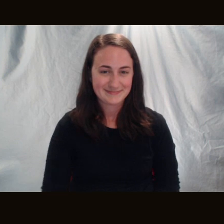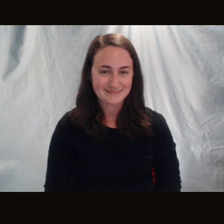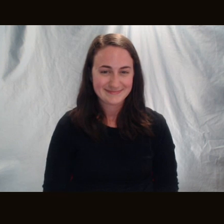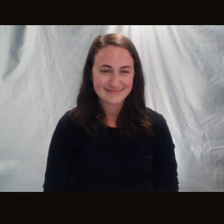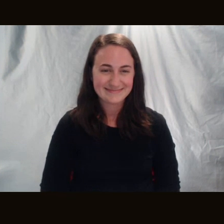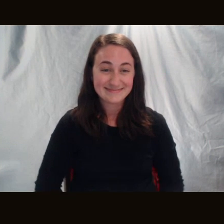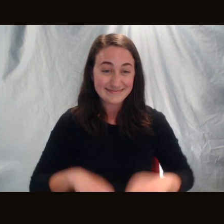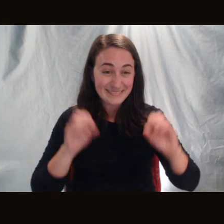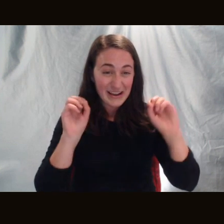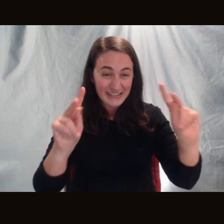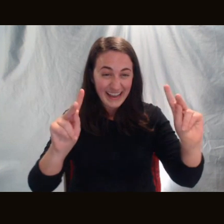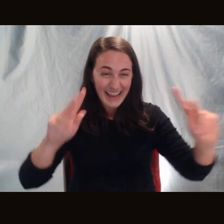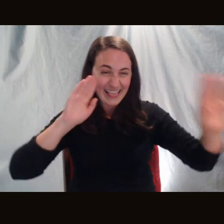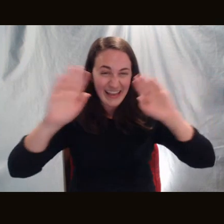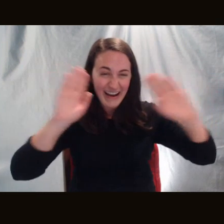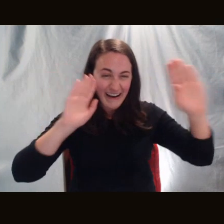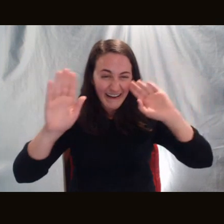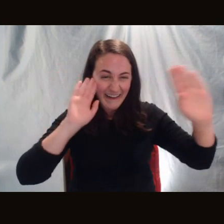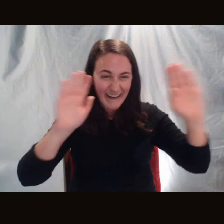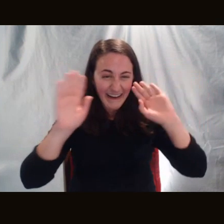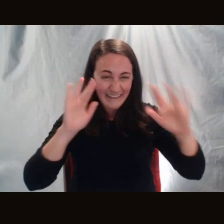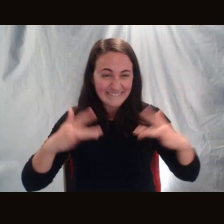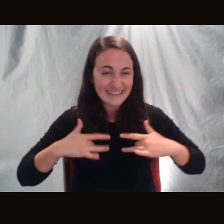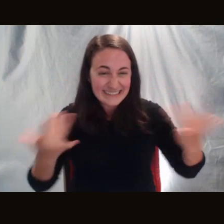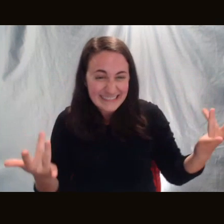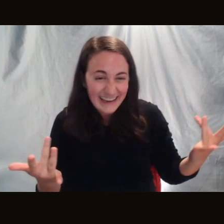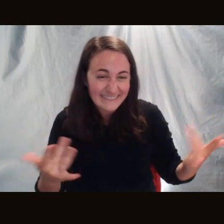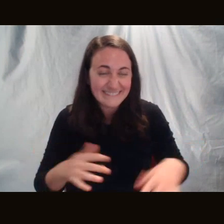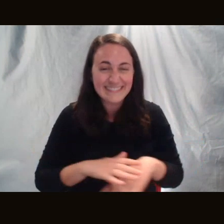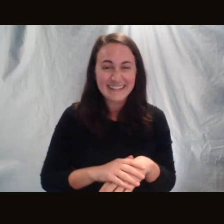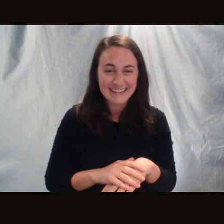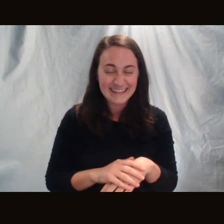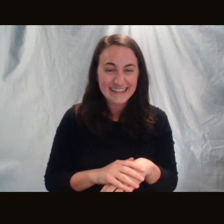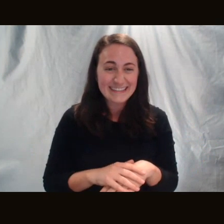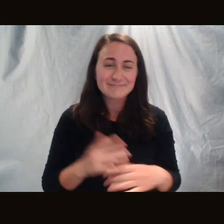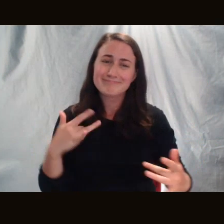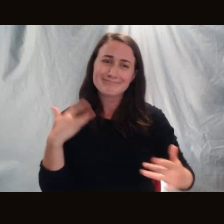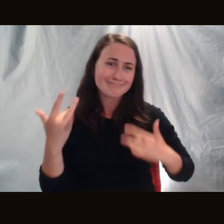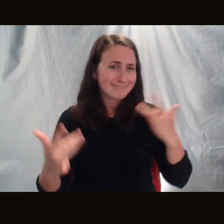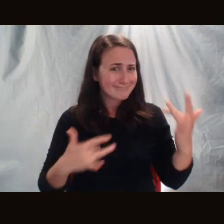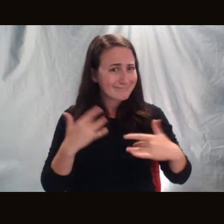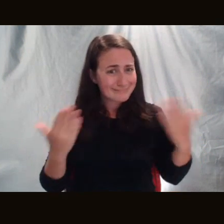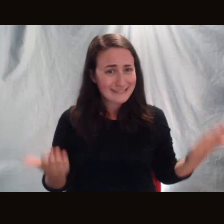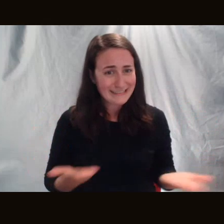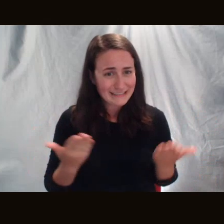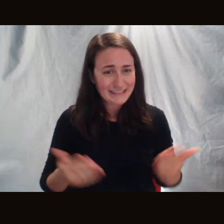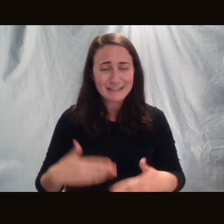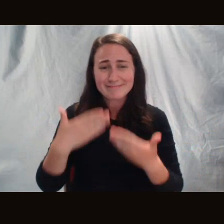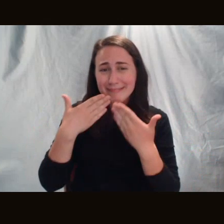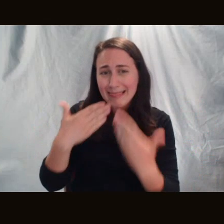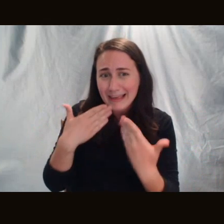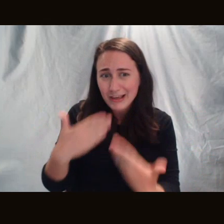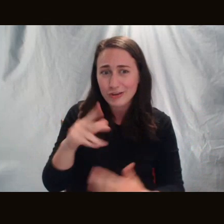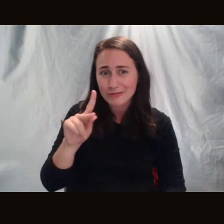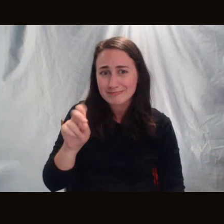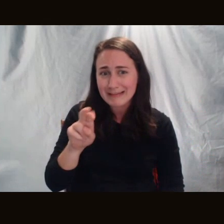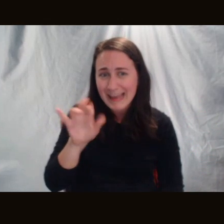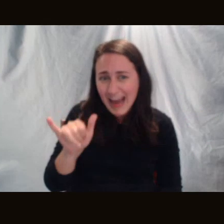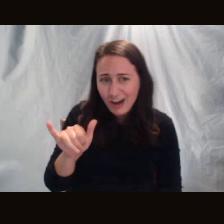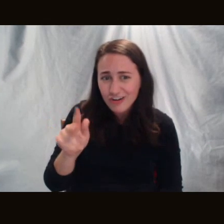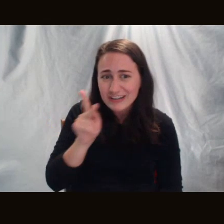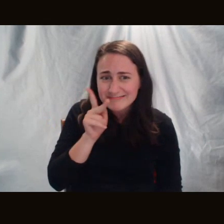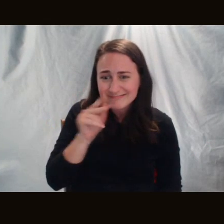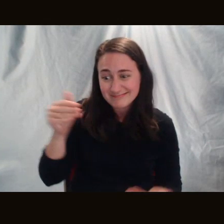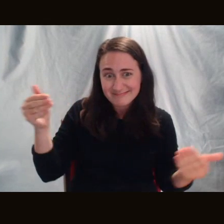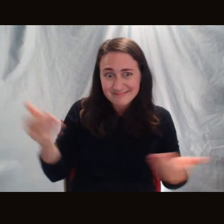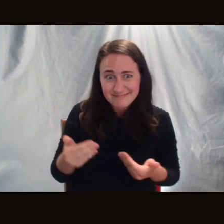All right, hello everybody. What's happening and what's going on? Very excited to be here. Thank you, Carrie, for the invitation to be part